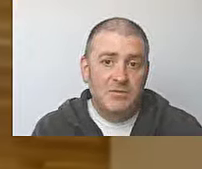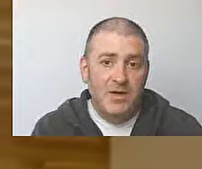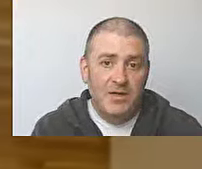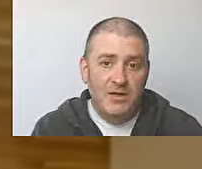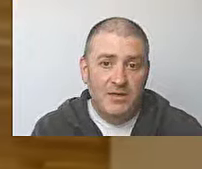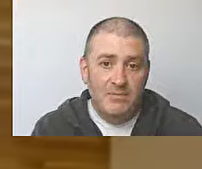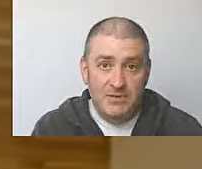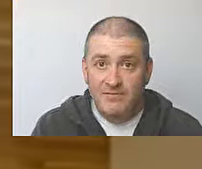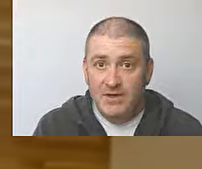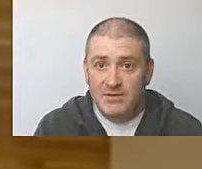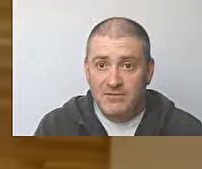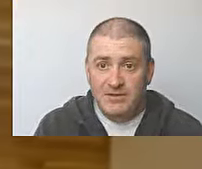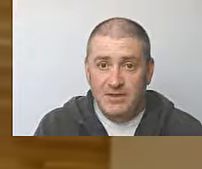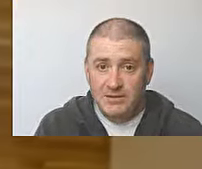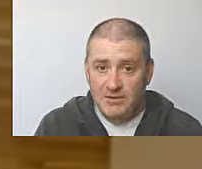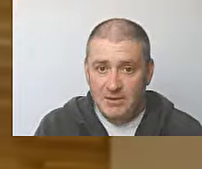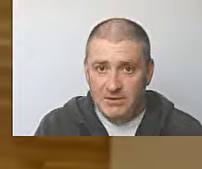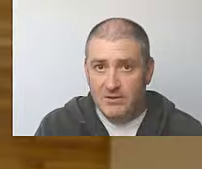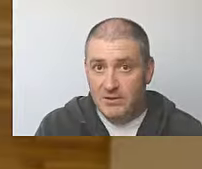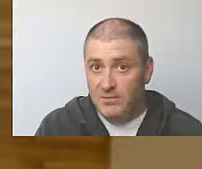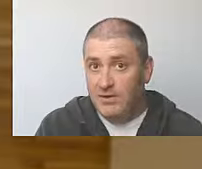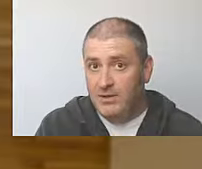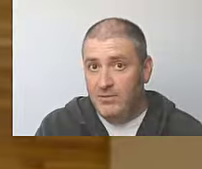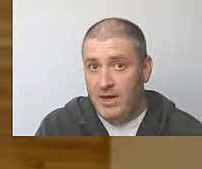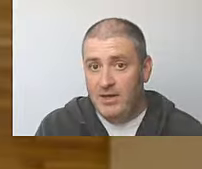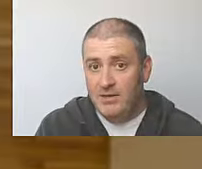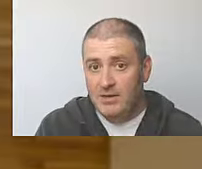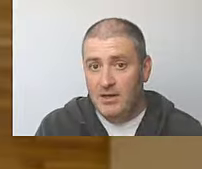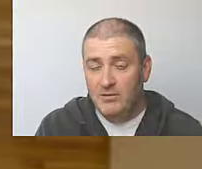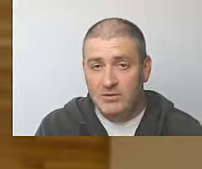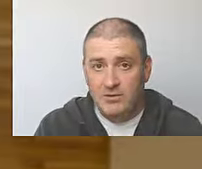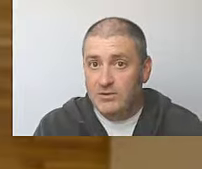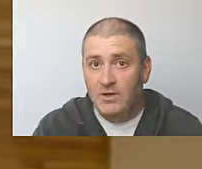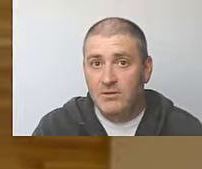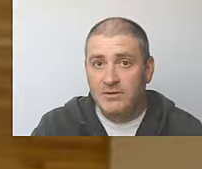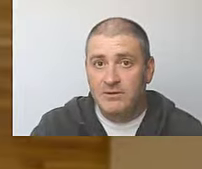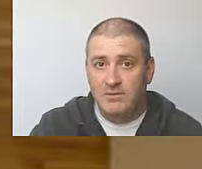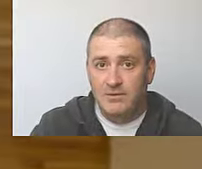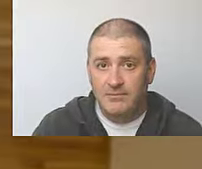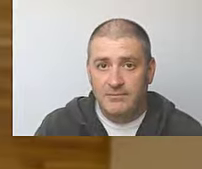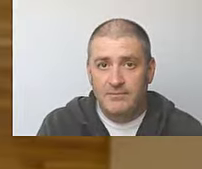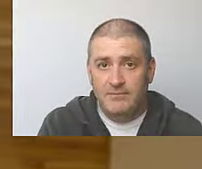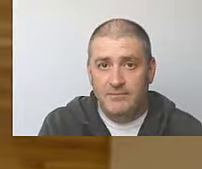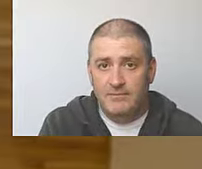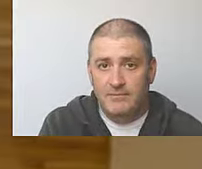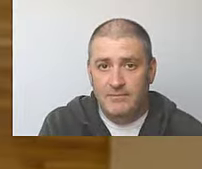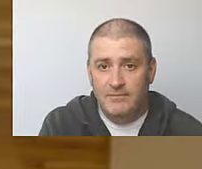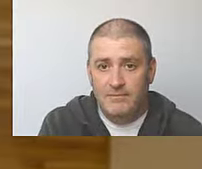in this way is a first for Nintendo and still a really rare occurrence across the whole industry.